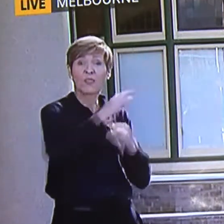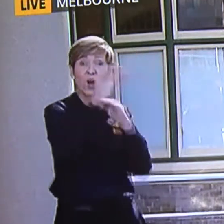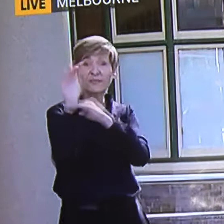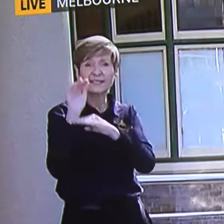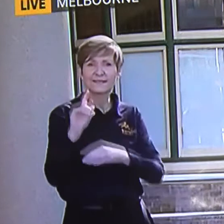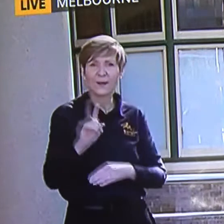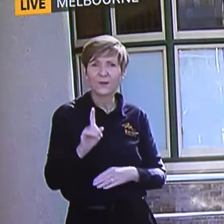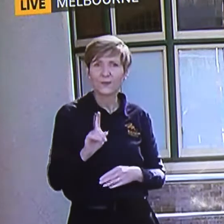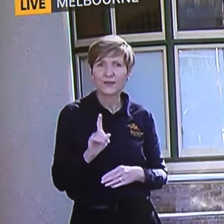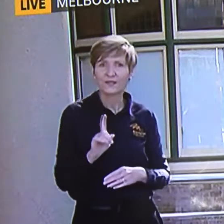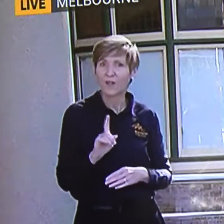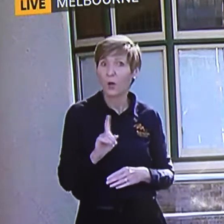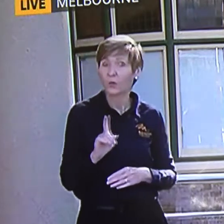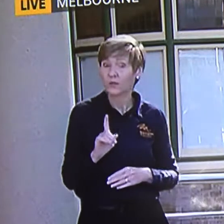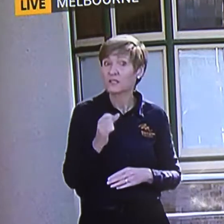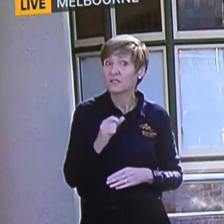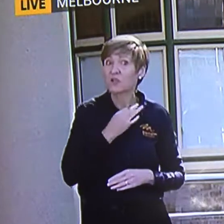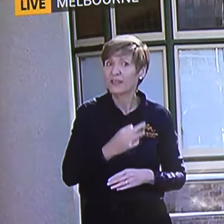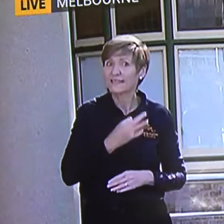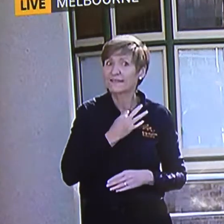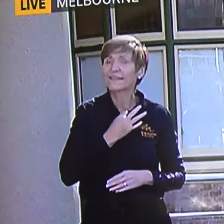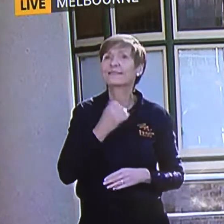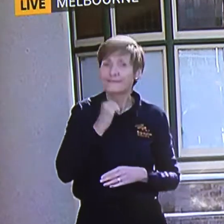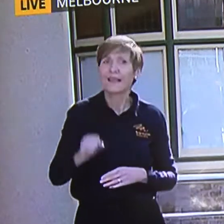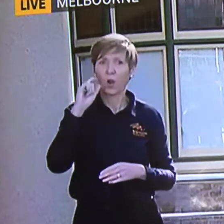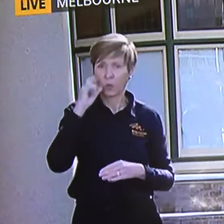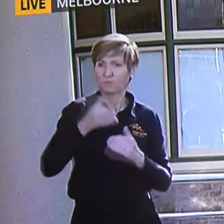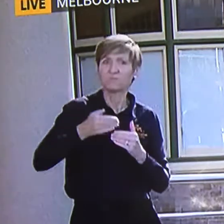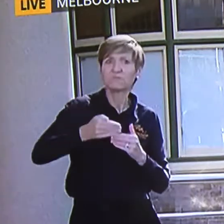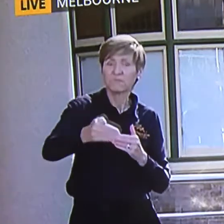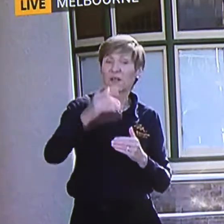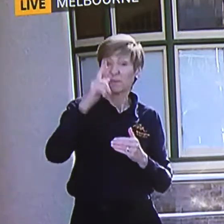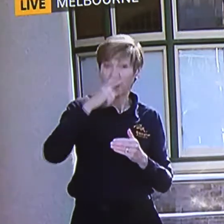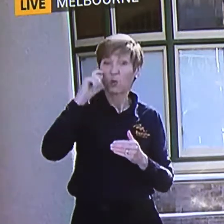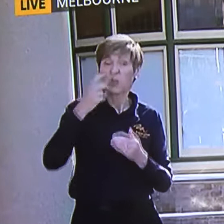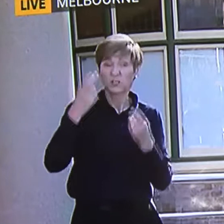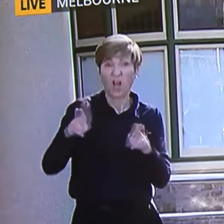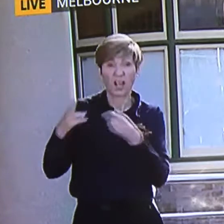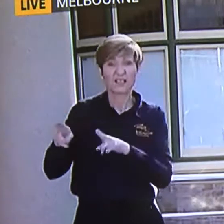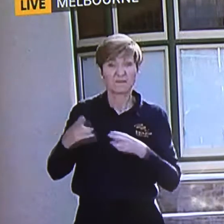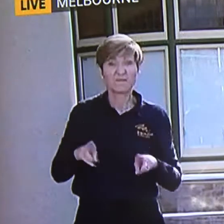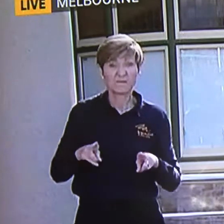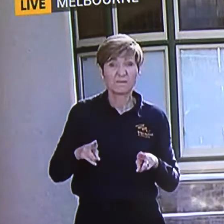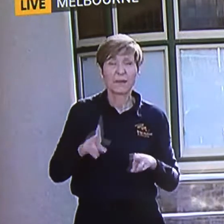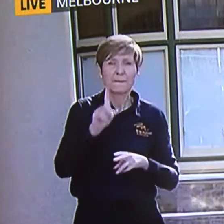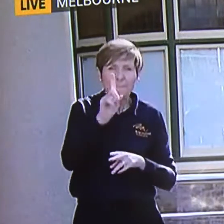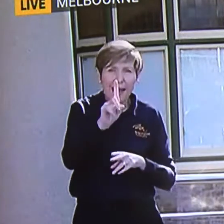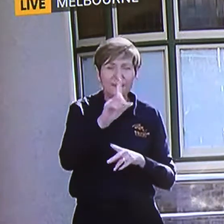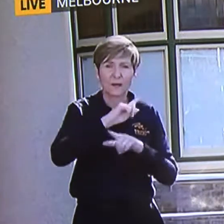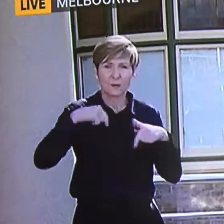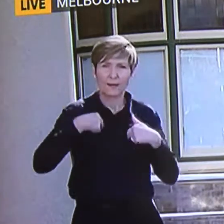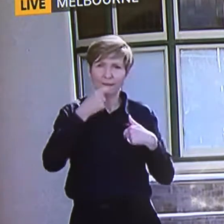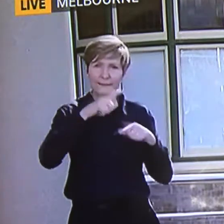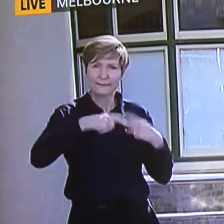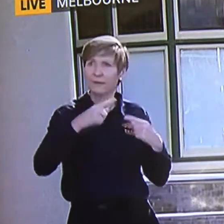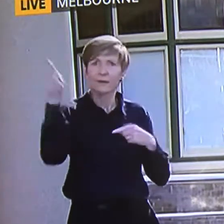been and will continue to be the loss of life. But I think that outcome says two things. One is we are testing broadly, so our